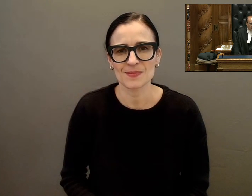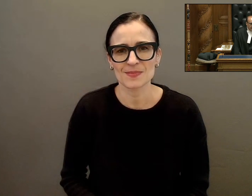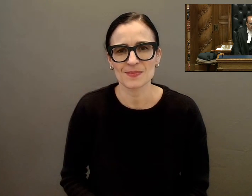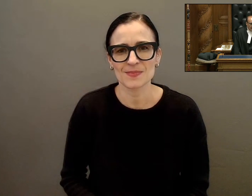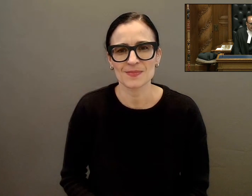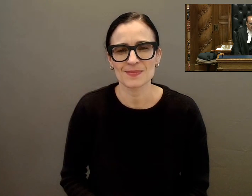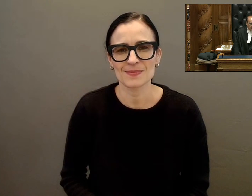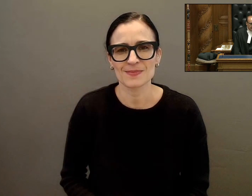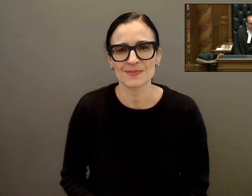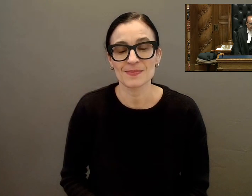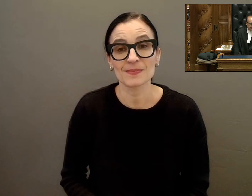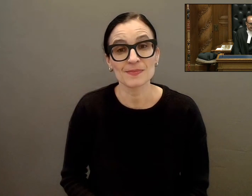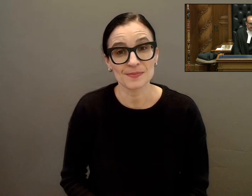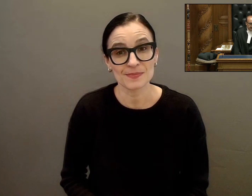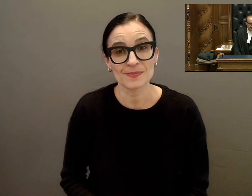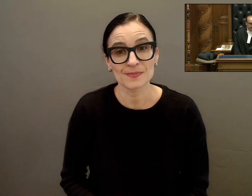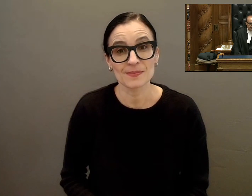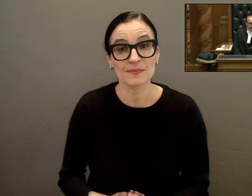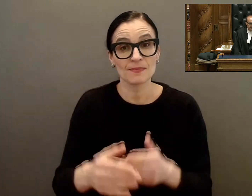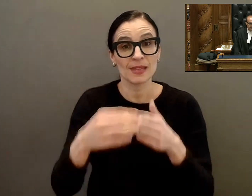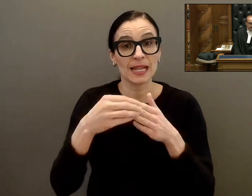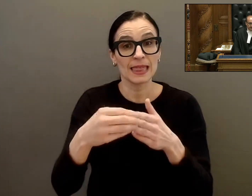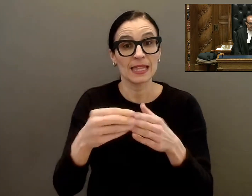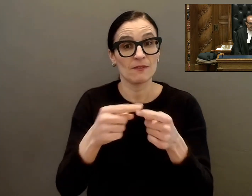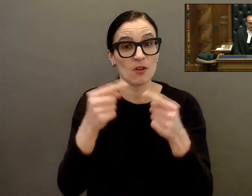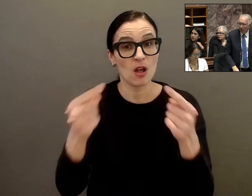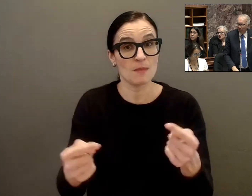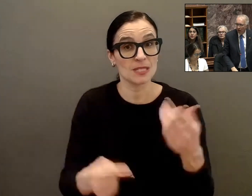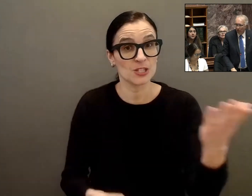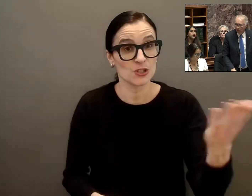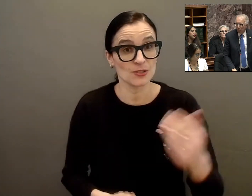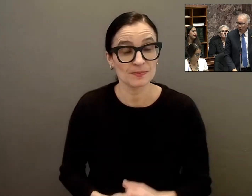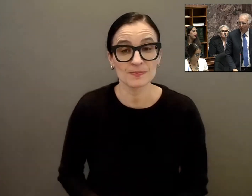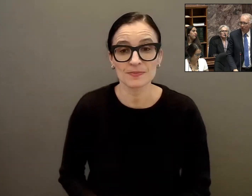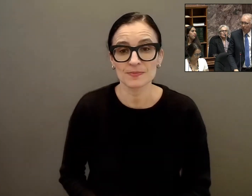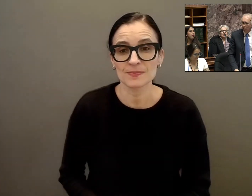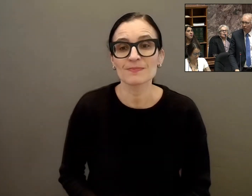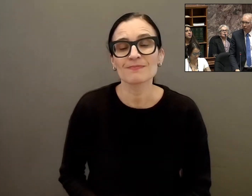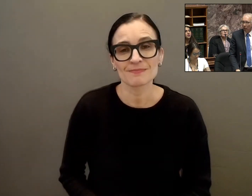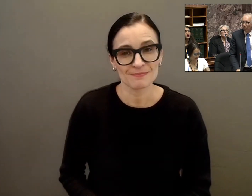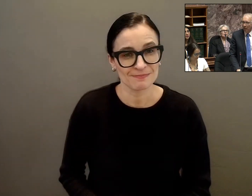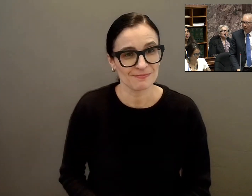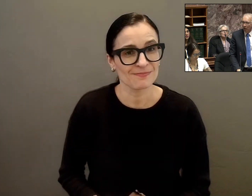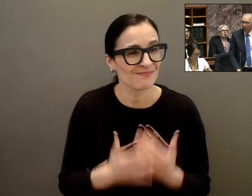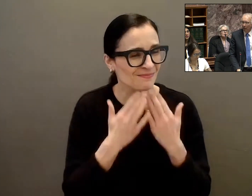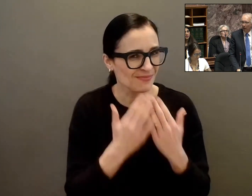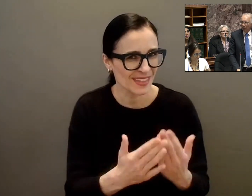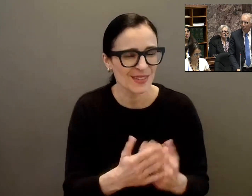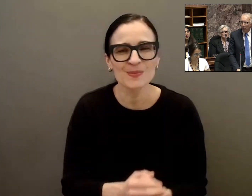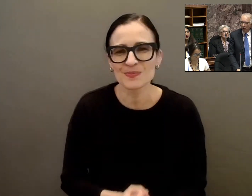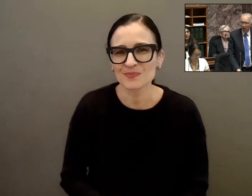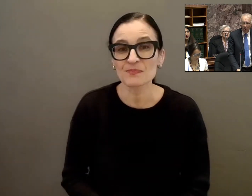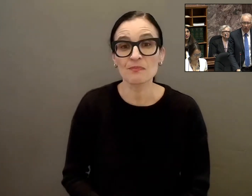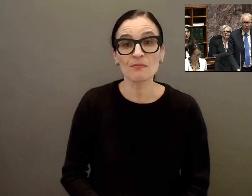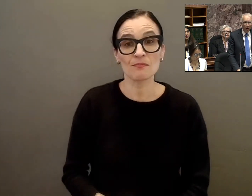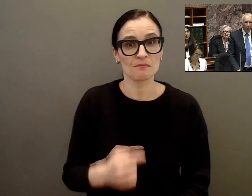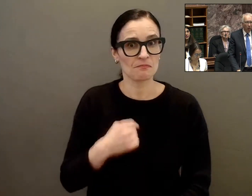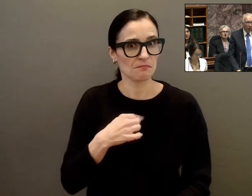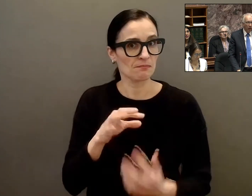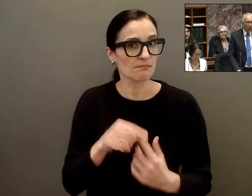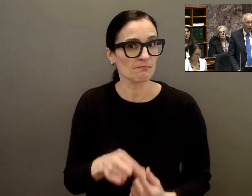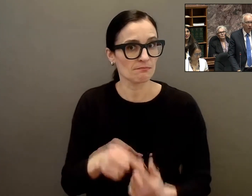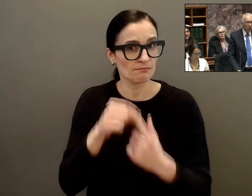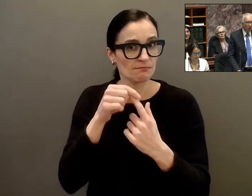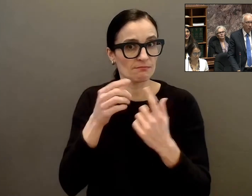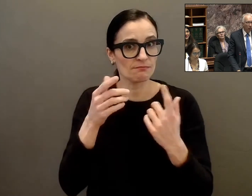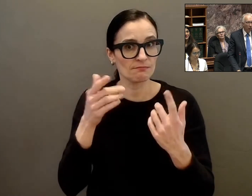Leader of the Official Opposition. Thank you, Mr. Speaker. And today we also have another special guest who is a former member of the legislature. Gwen